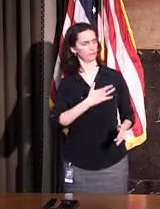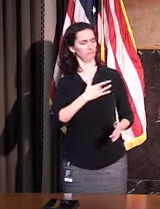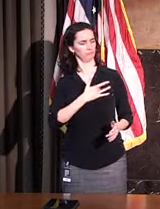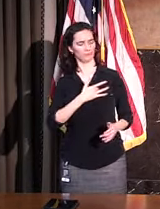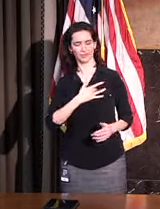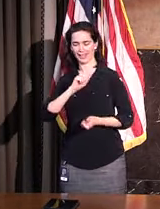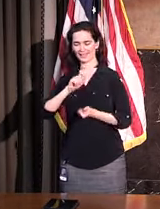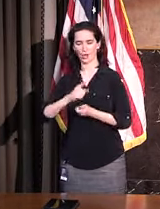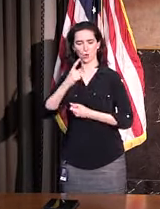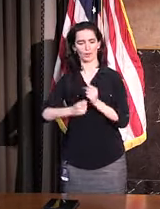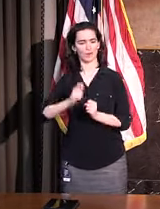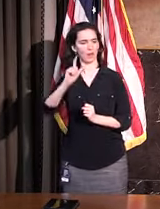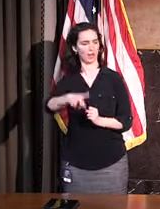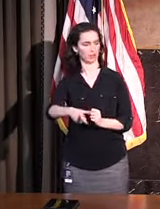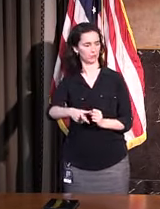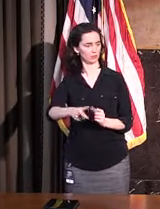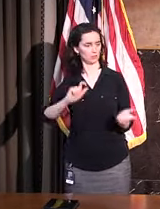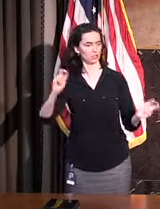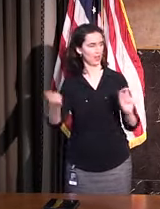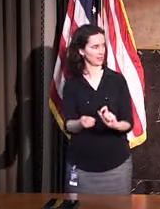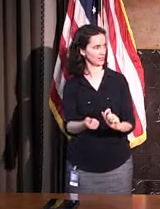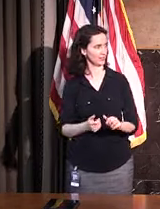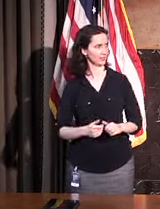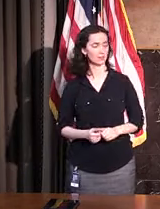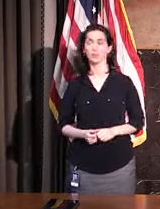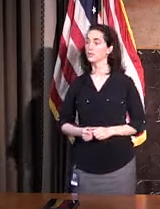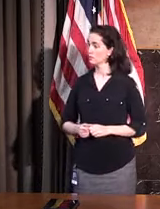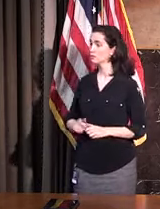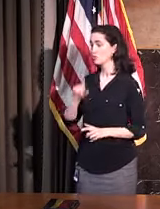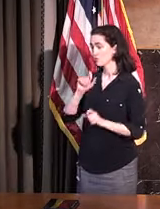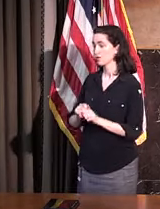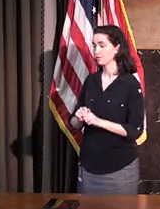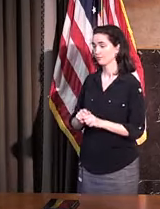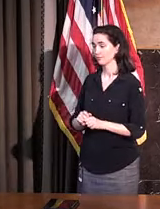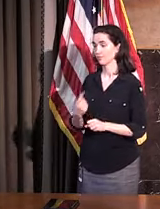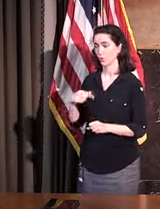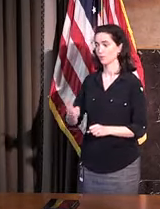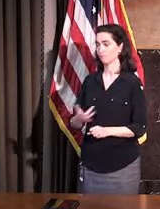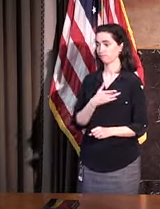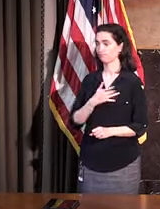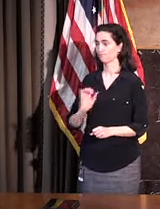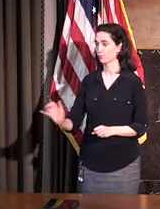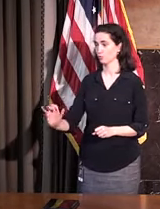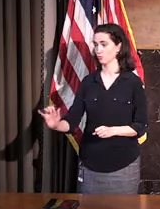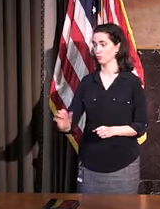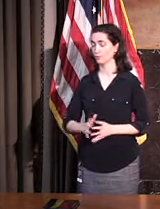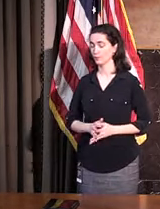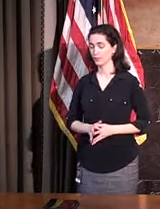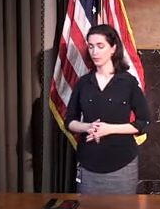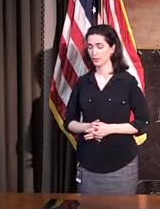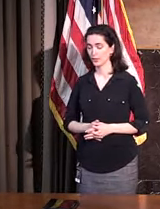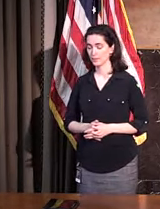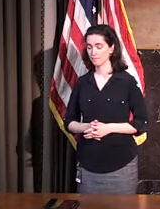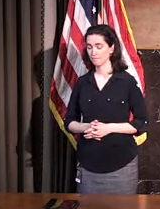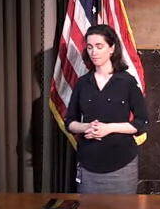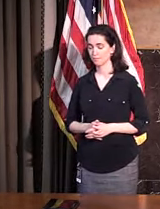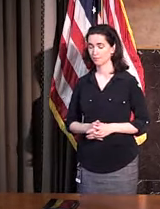are? Yeah, that's not lost at all. And I think these have